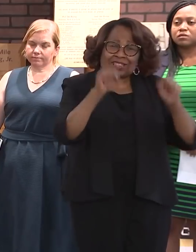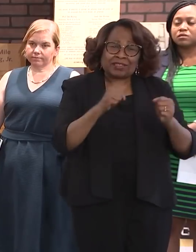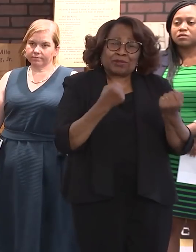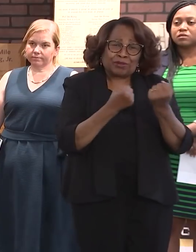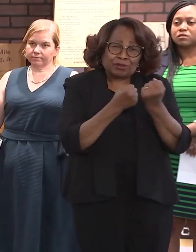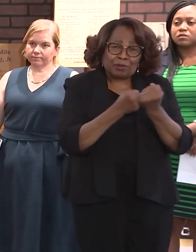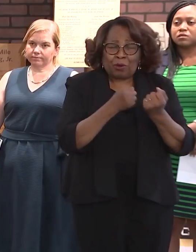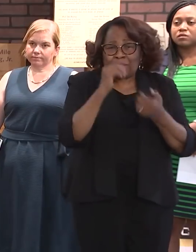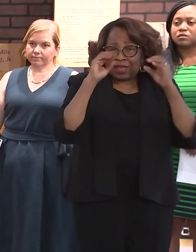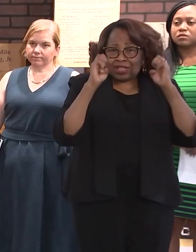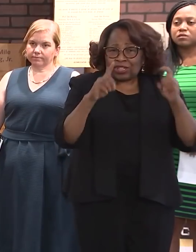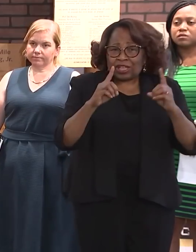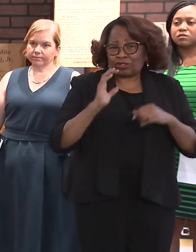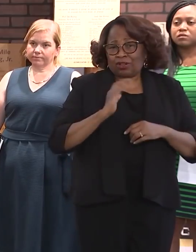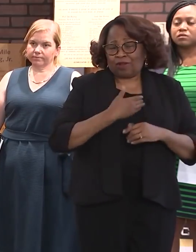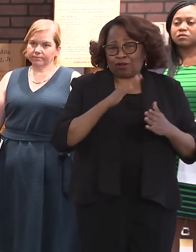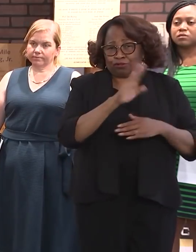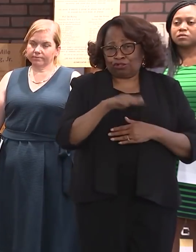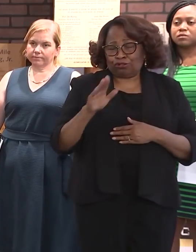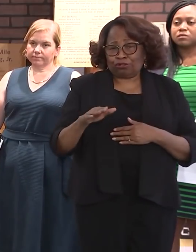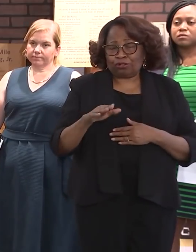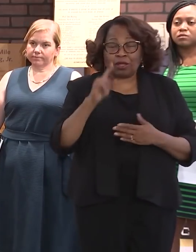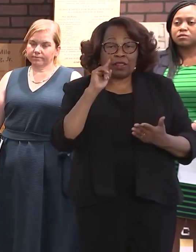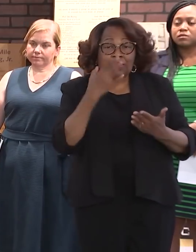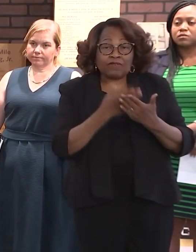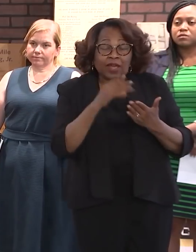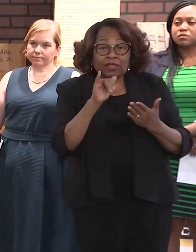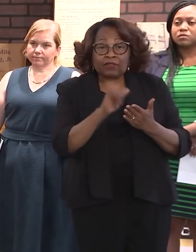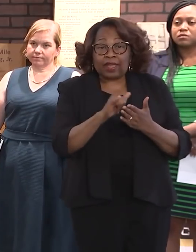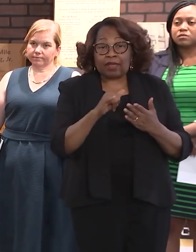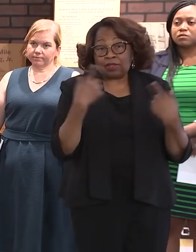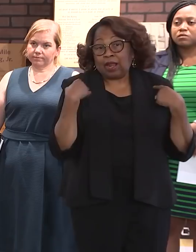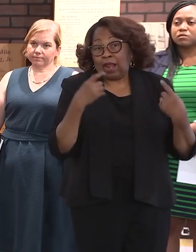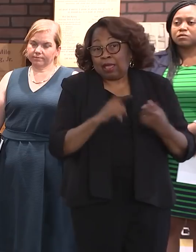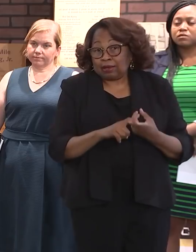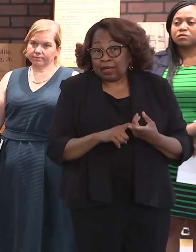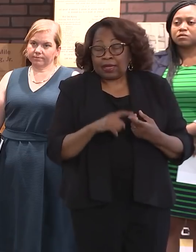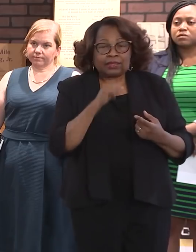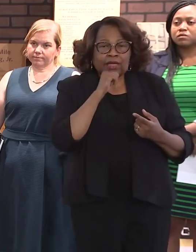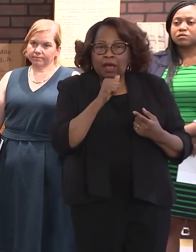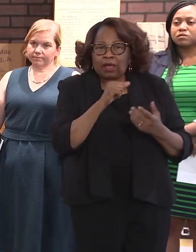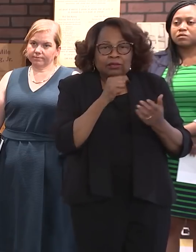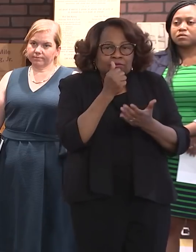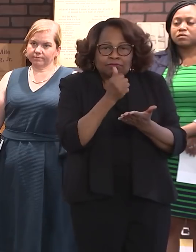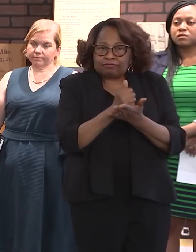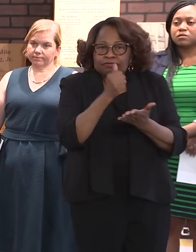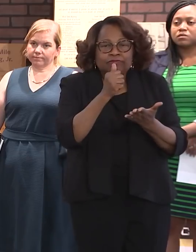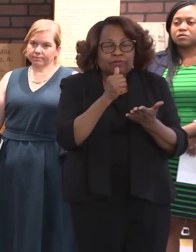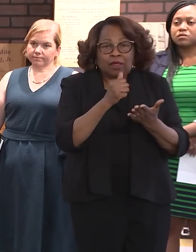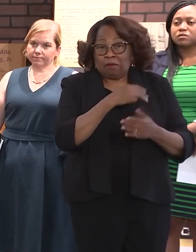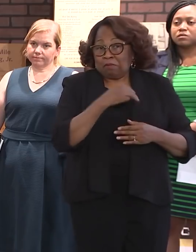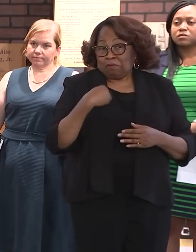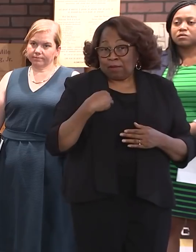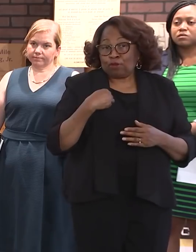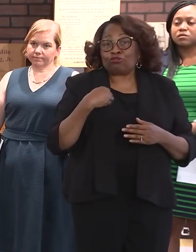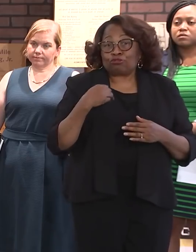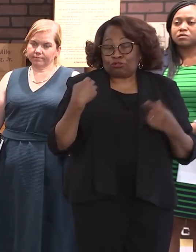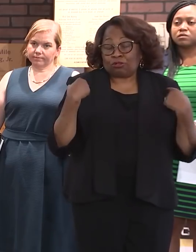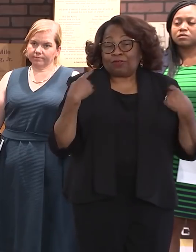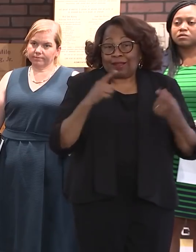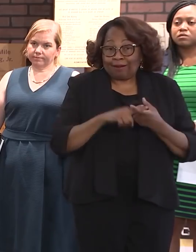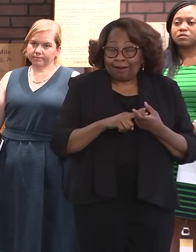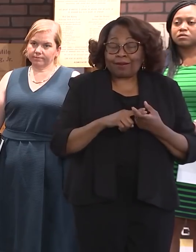the education of our children. The fact that the Latinx, undocumented members of the Latinx and